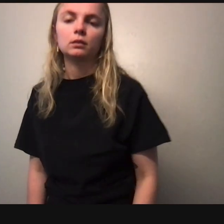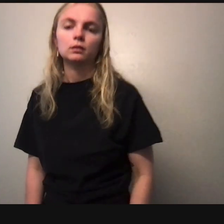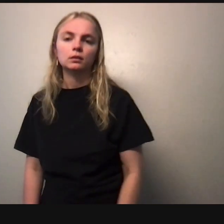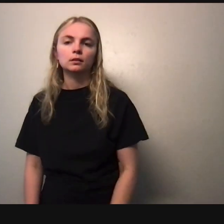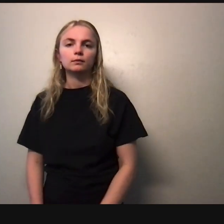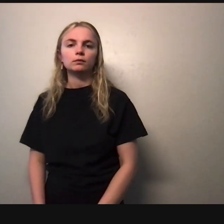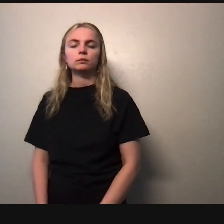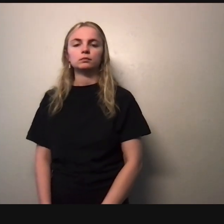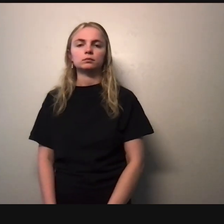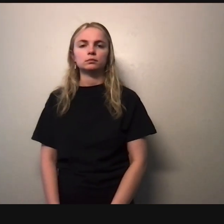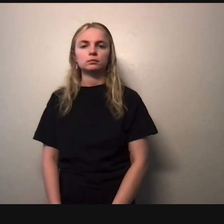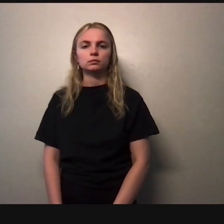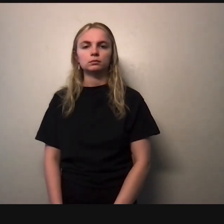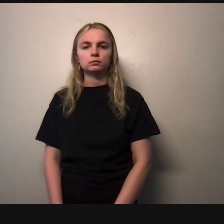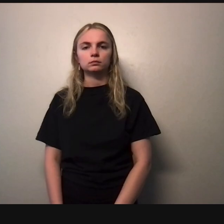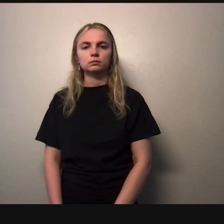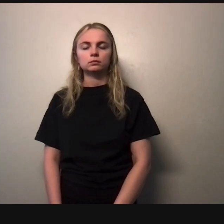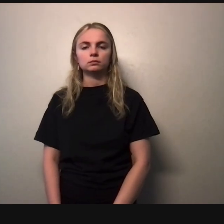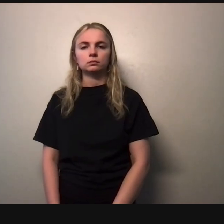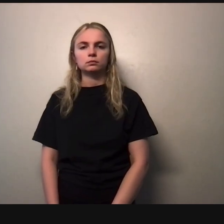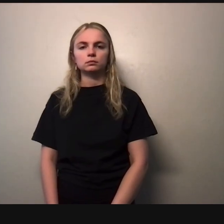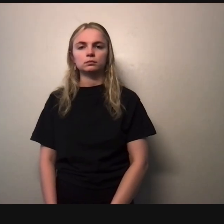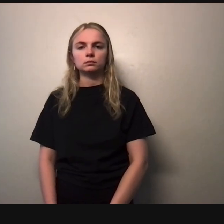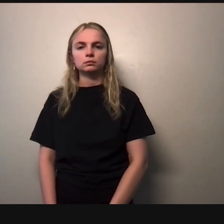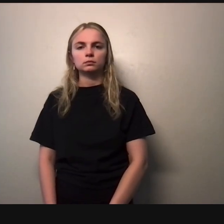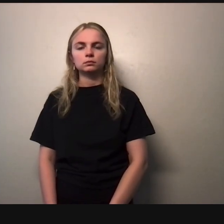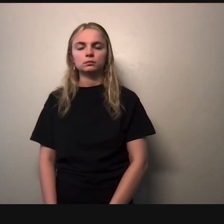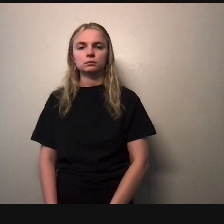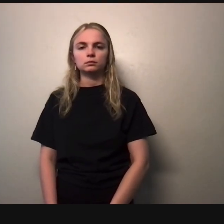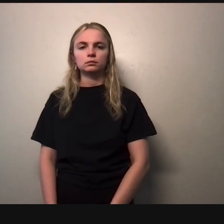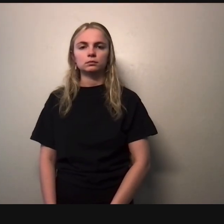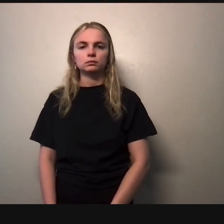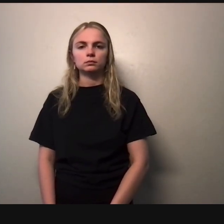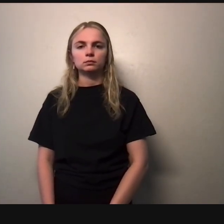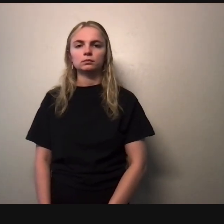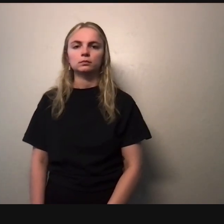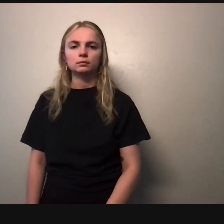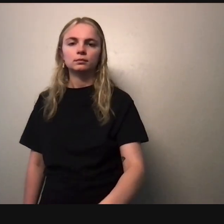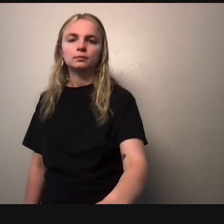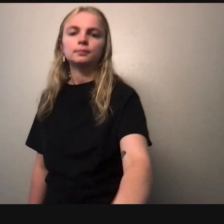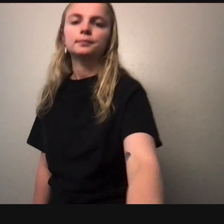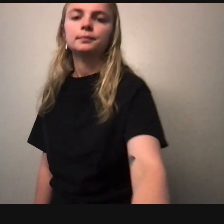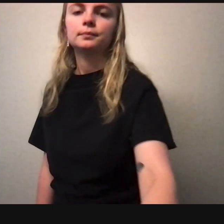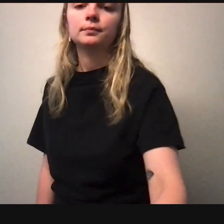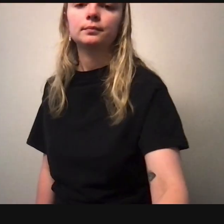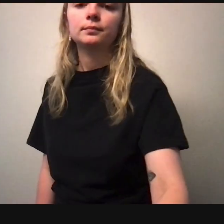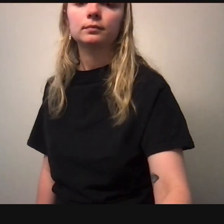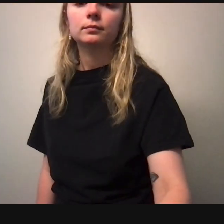But I call it a miracle. So it's just kind of crazy. So that's my story.